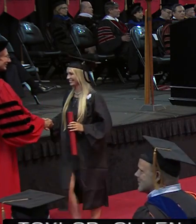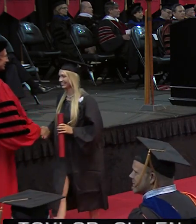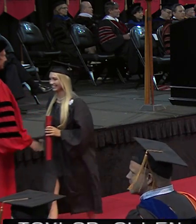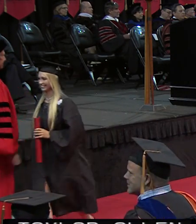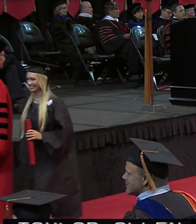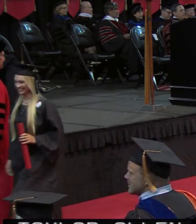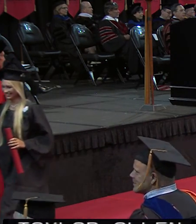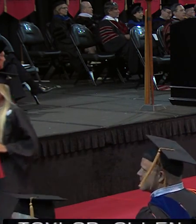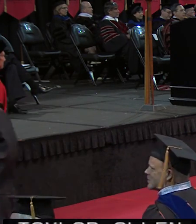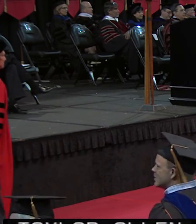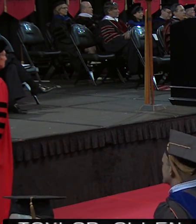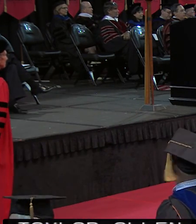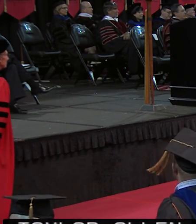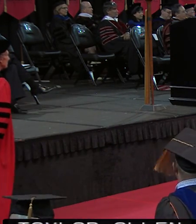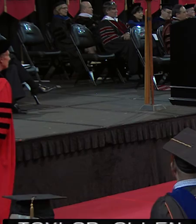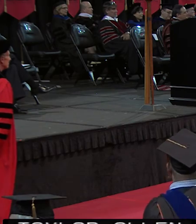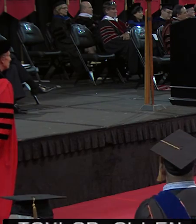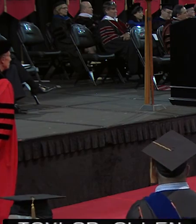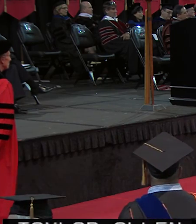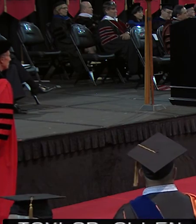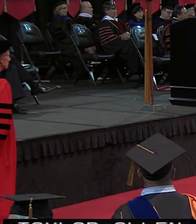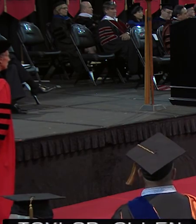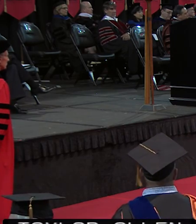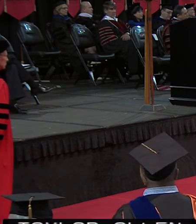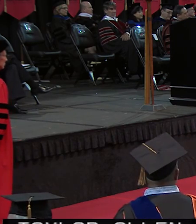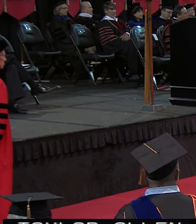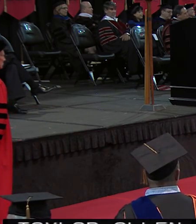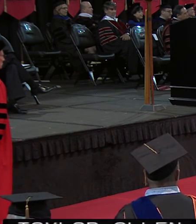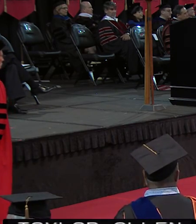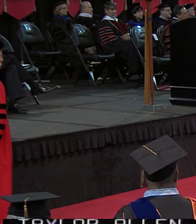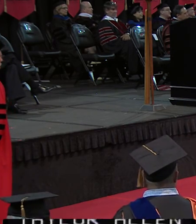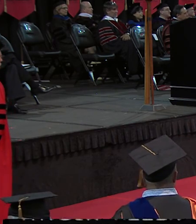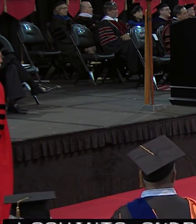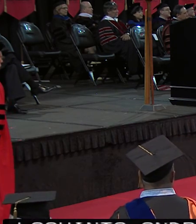Graduating magna cum laude, Davy G. Bass.